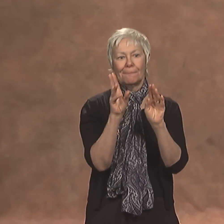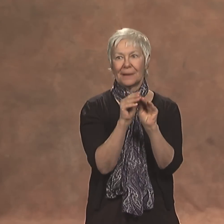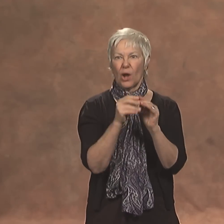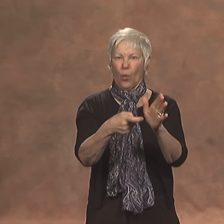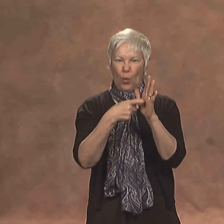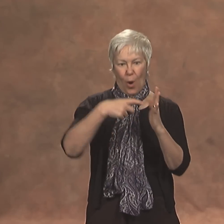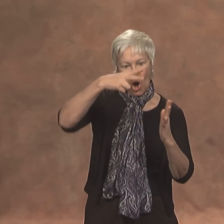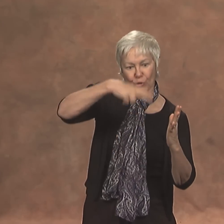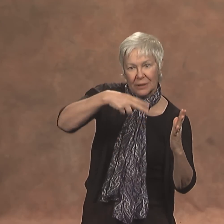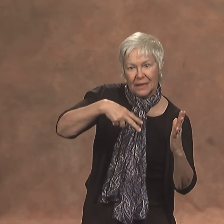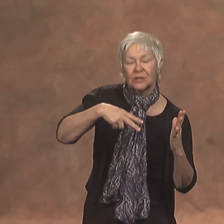For example,